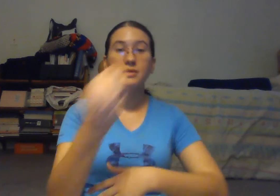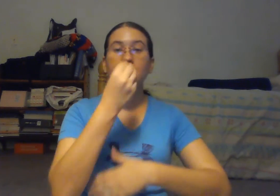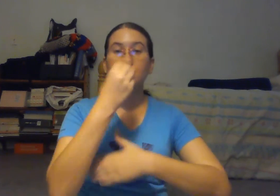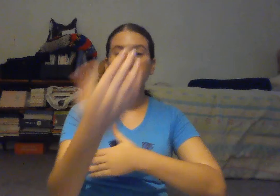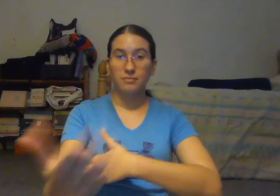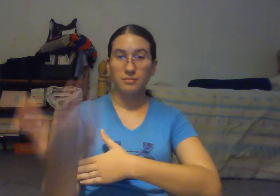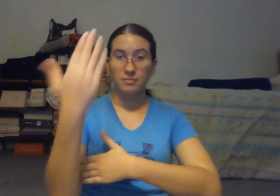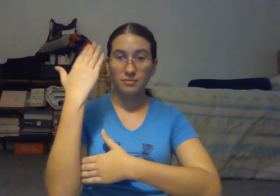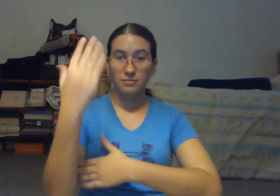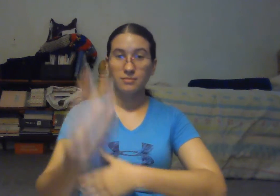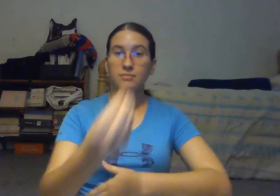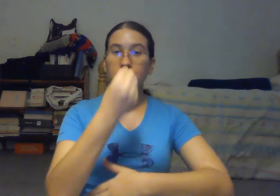Breakfast.